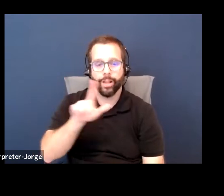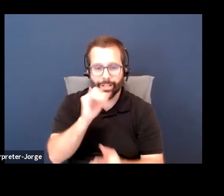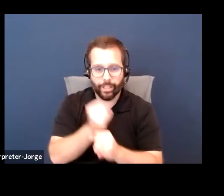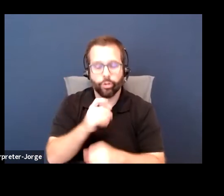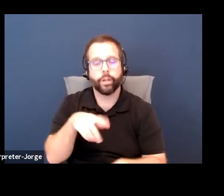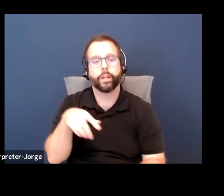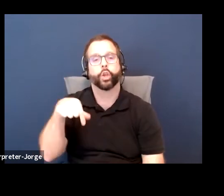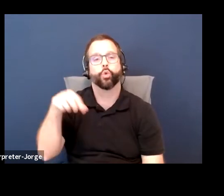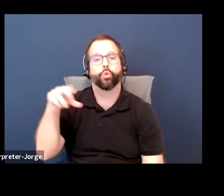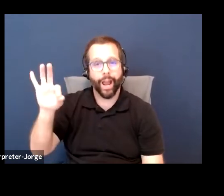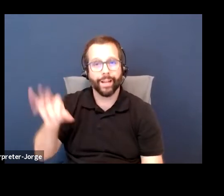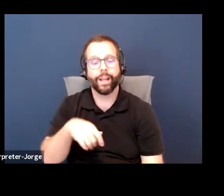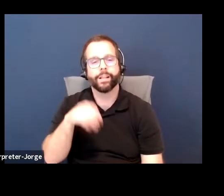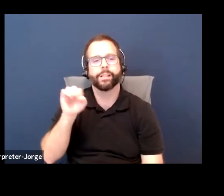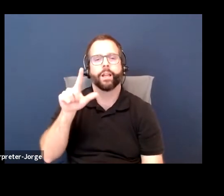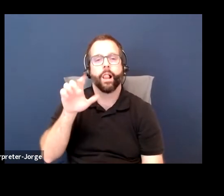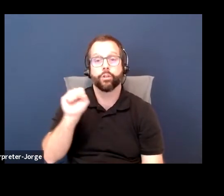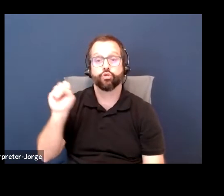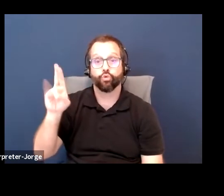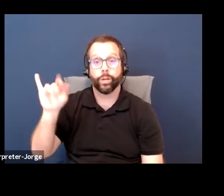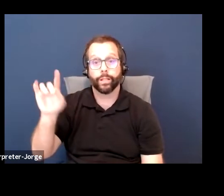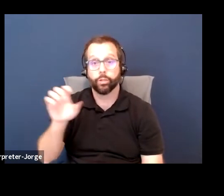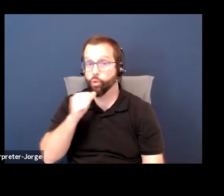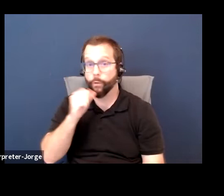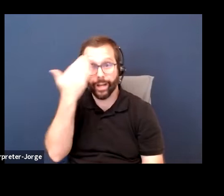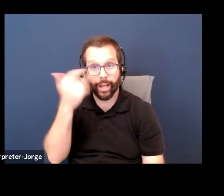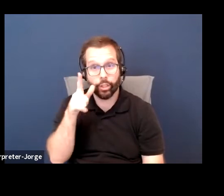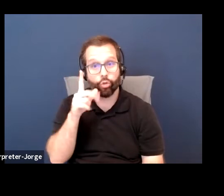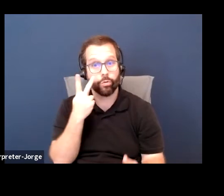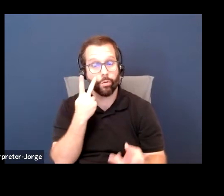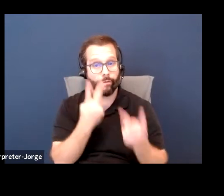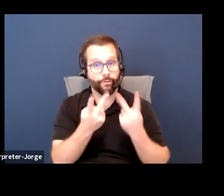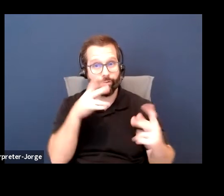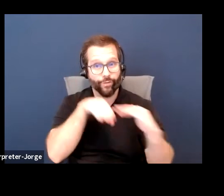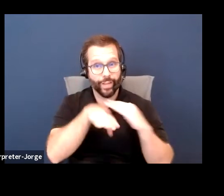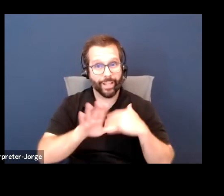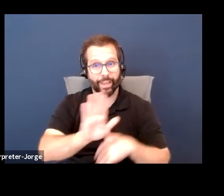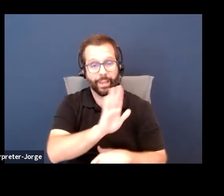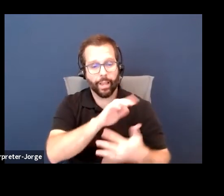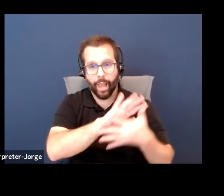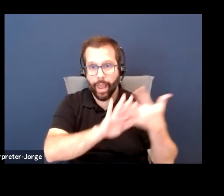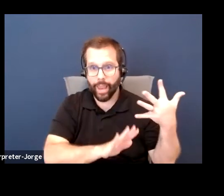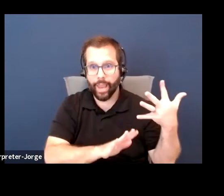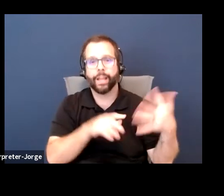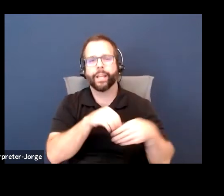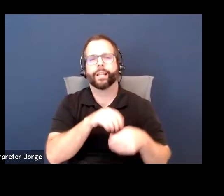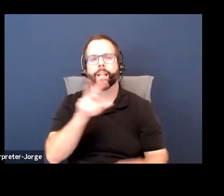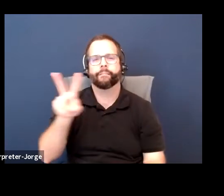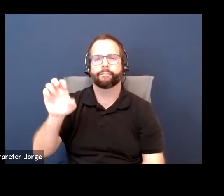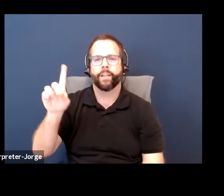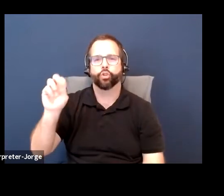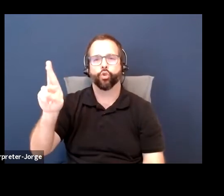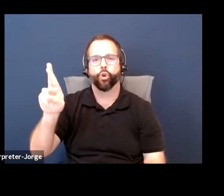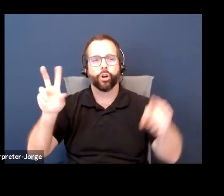Suite. So don't forget to visit those folks on the vendor tabs and learn more about all the opportunities that they have there for